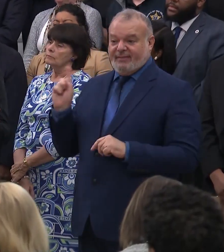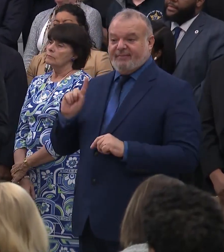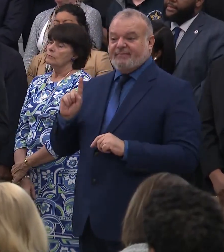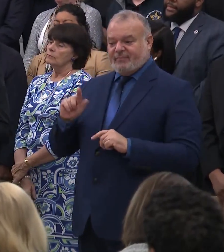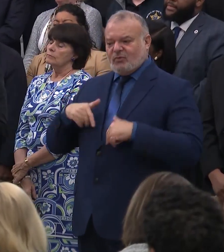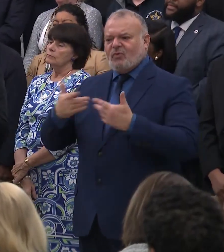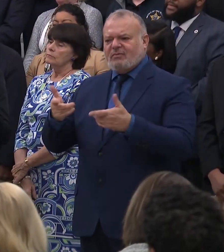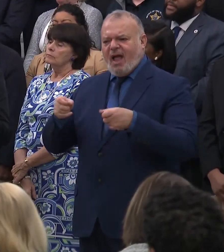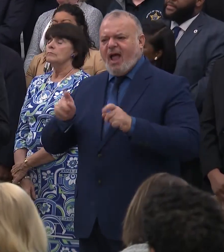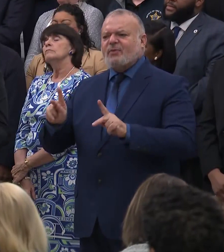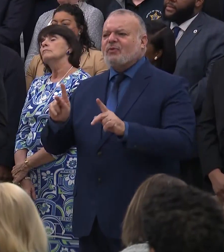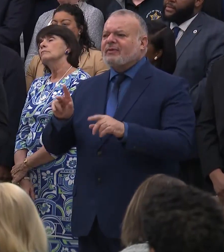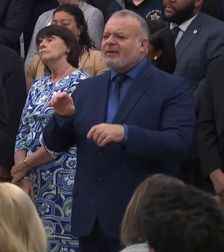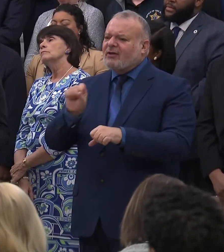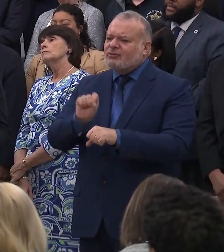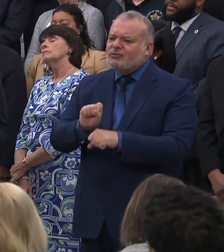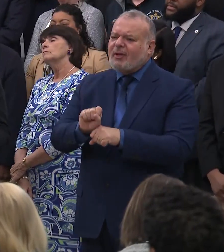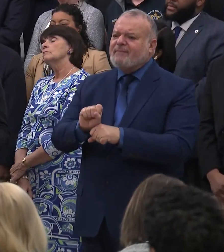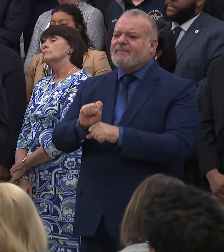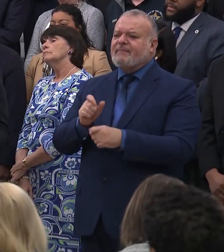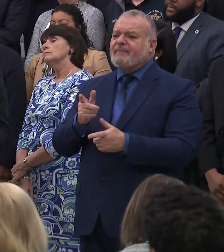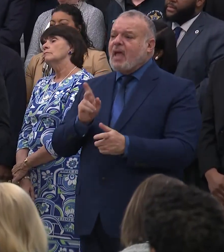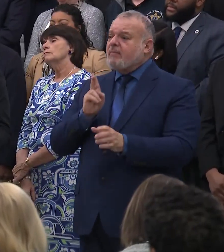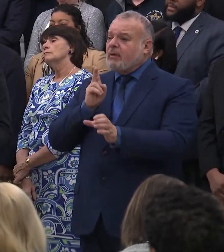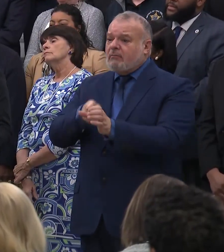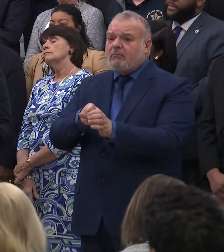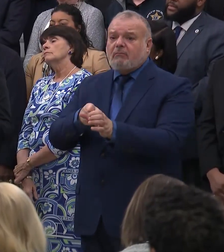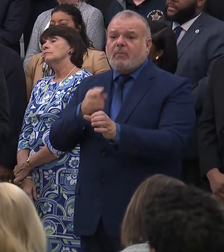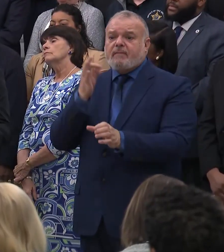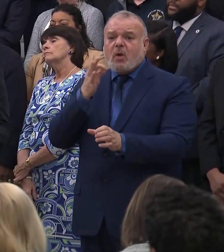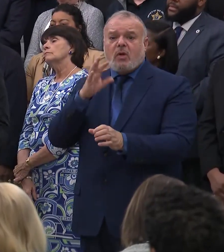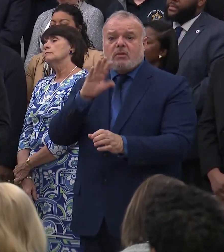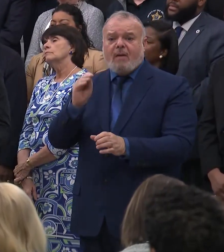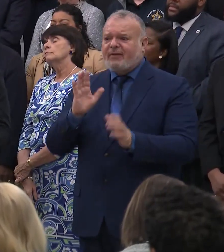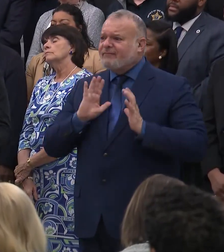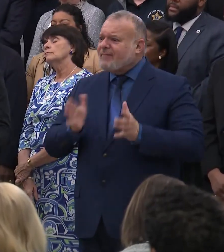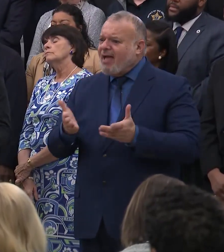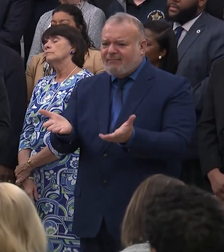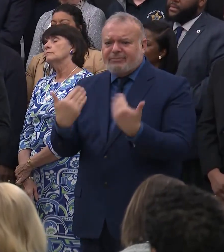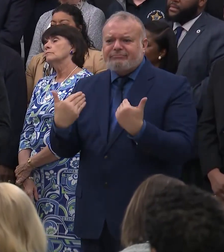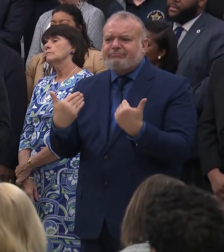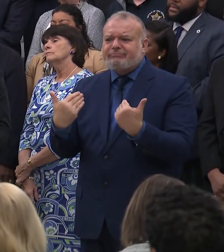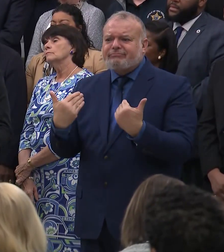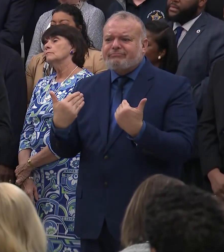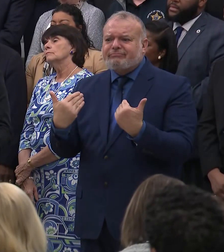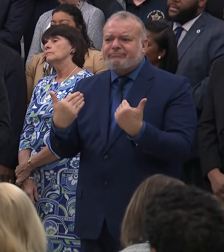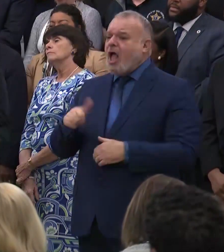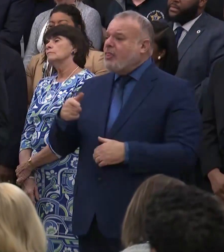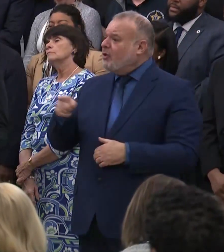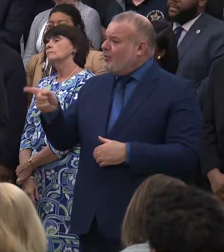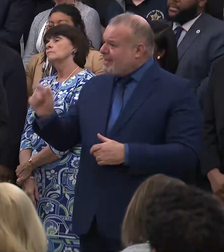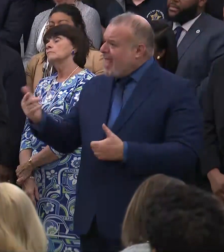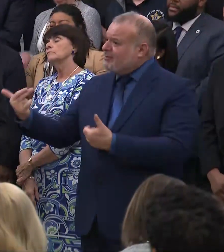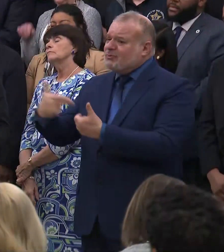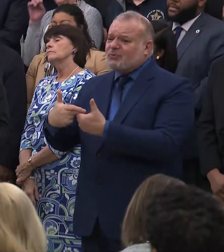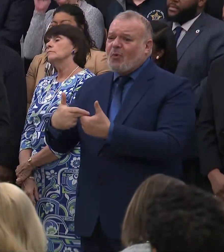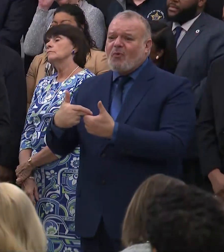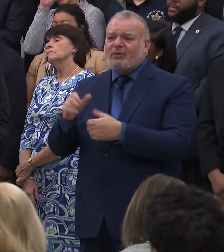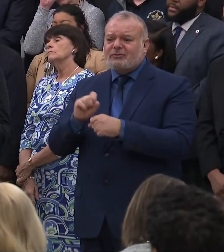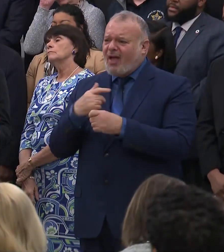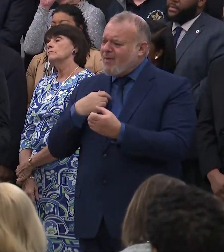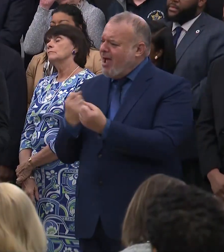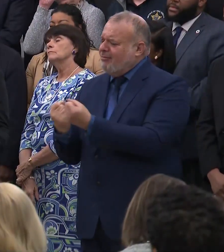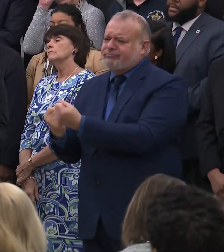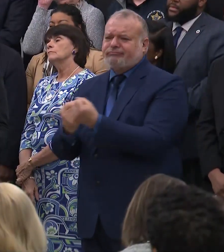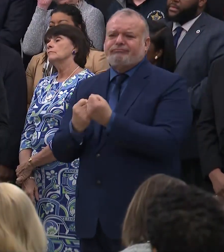industry, great, but if it opens up economic opportunity for all, even better. I'm so glad that the governor's decisions today